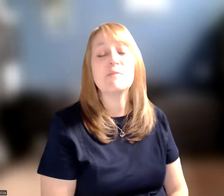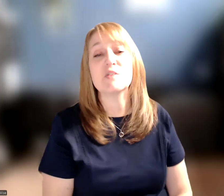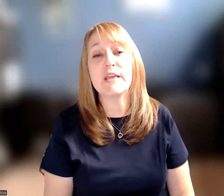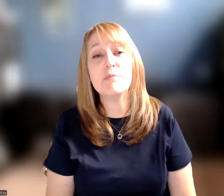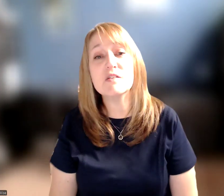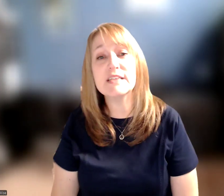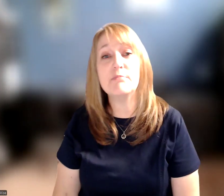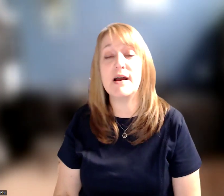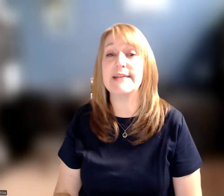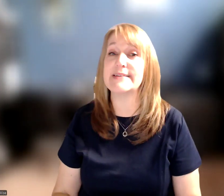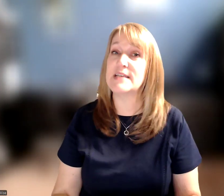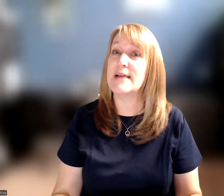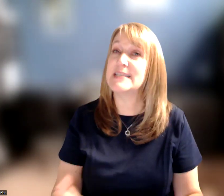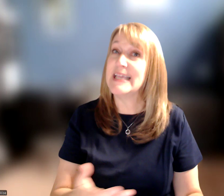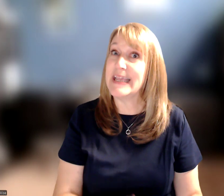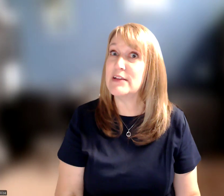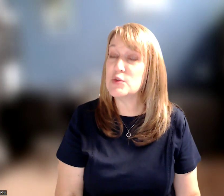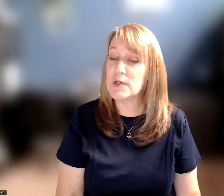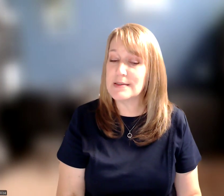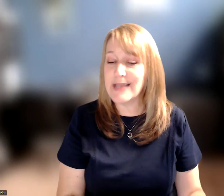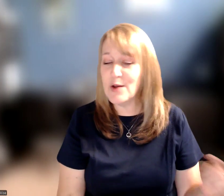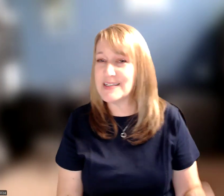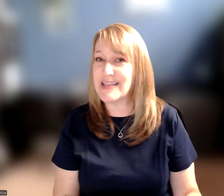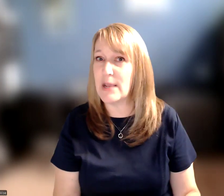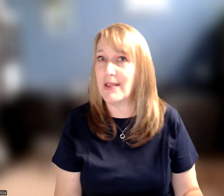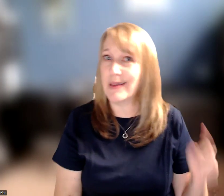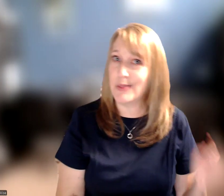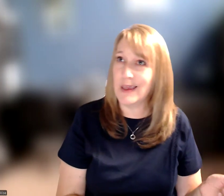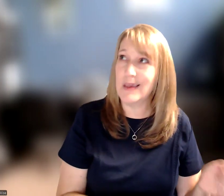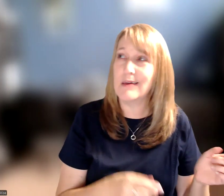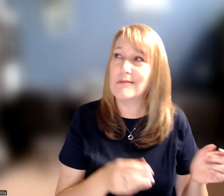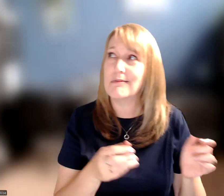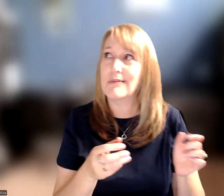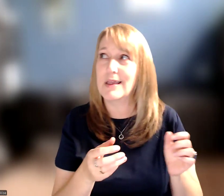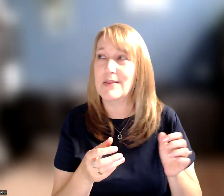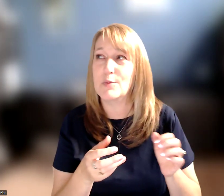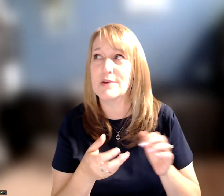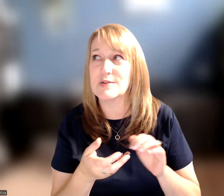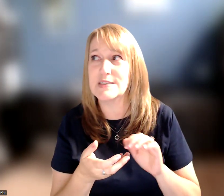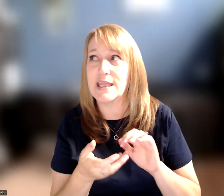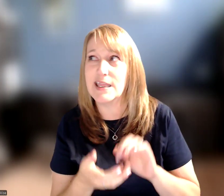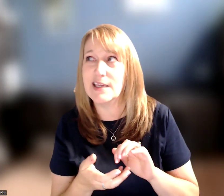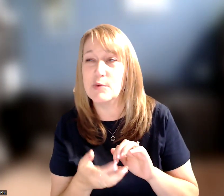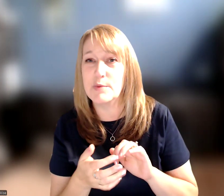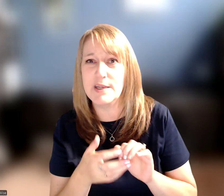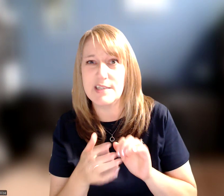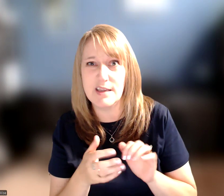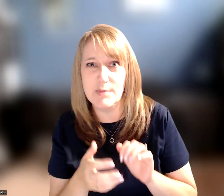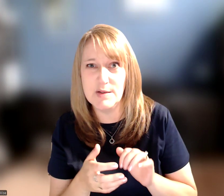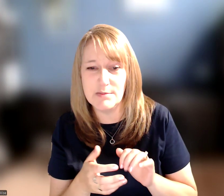So keep those in mind. Sometimes English words sound the same, like think, and then we also say think when we mean to think about